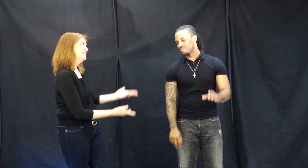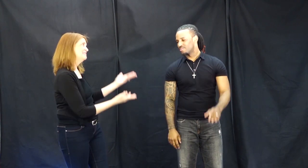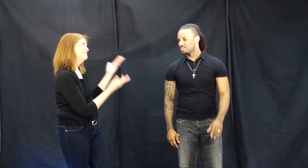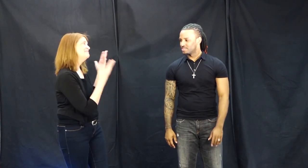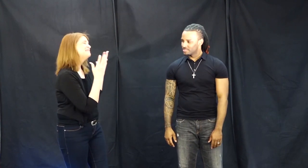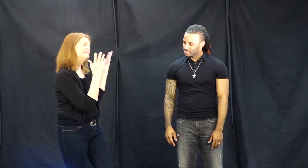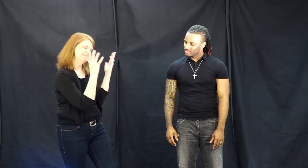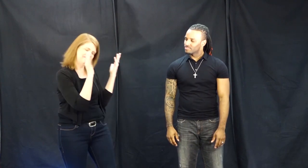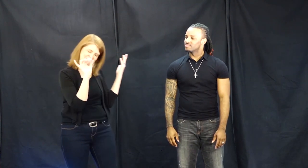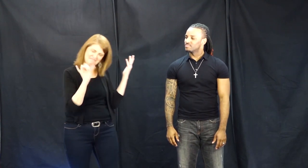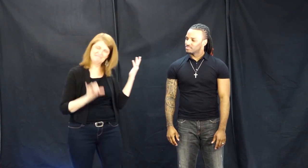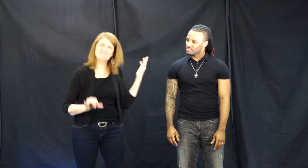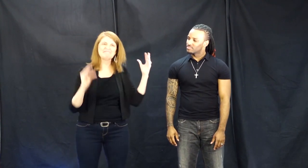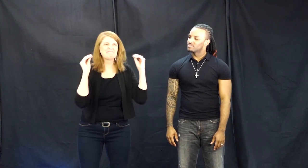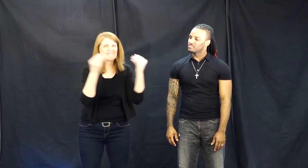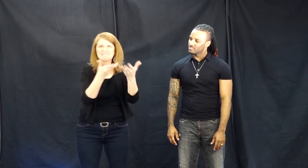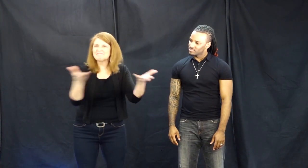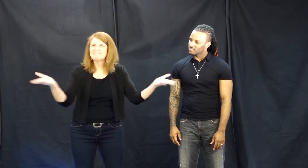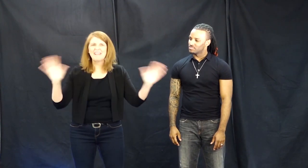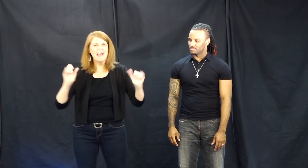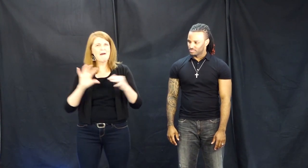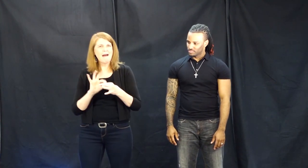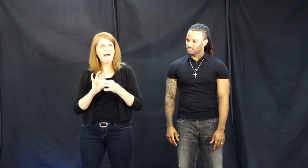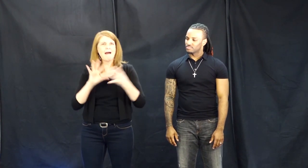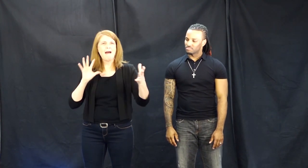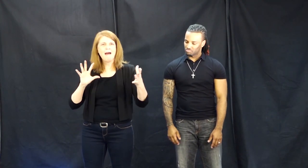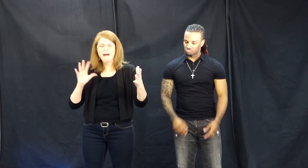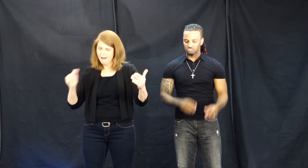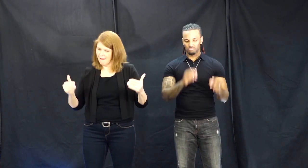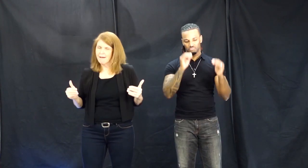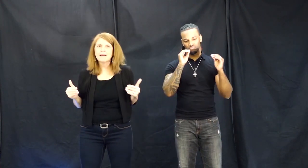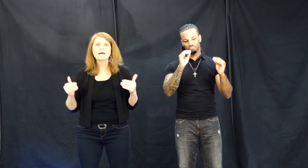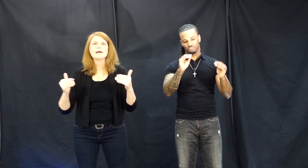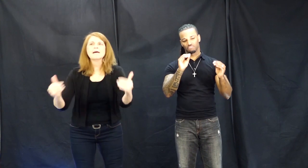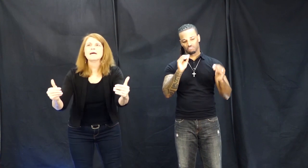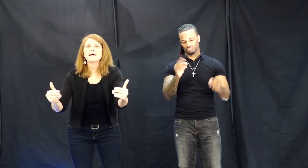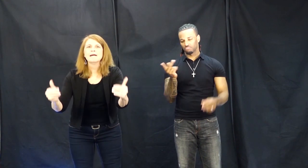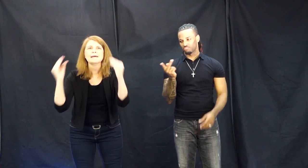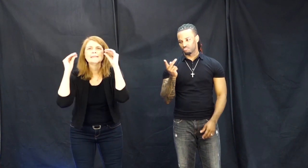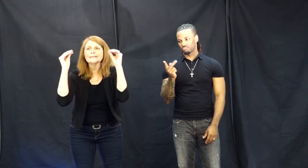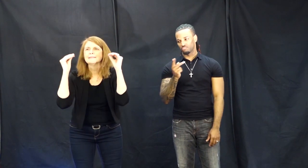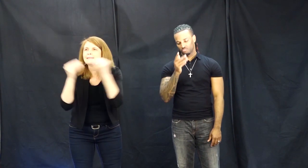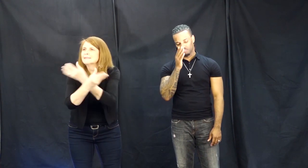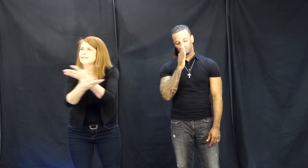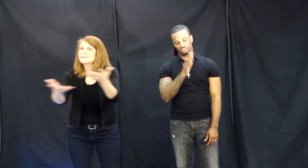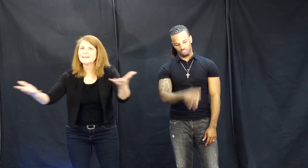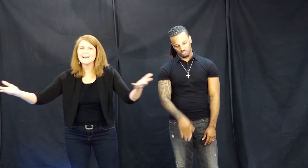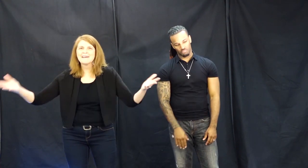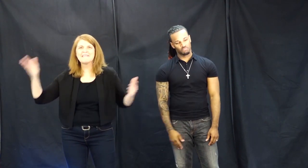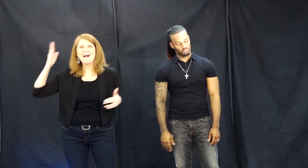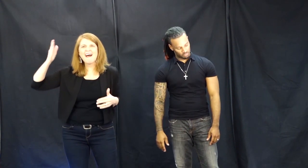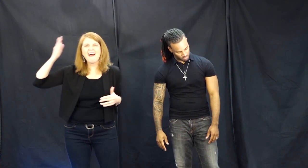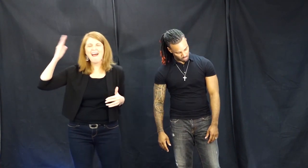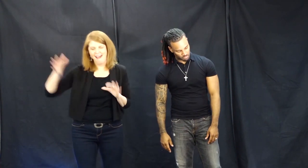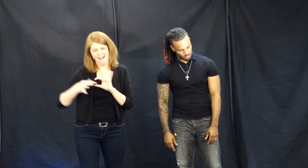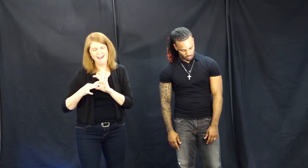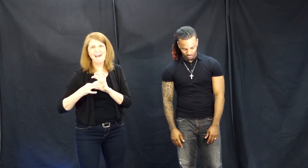yeah. We're gonna teach them how to say goodbye. Teach them how to say goodbye. To say goodbye.